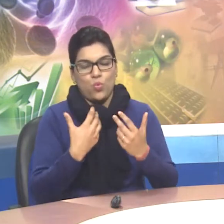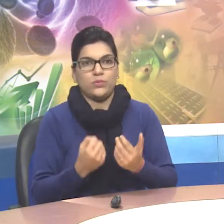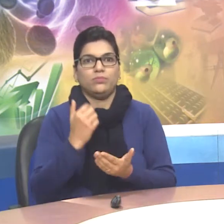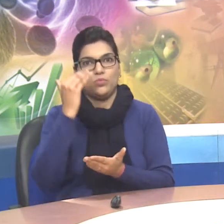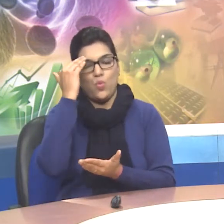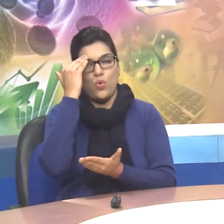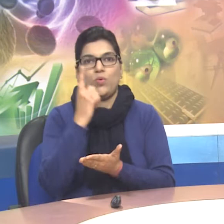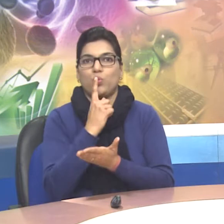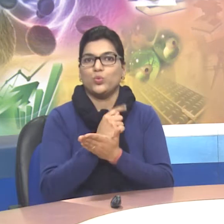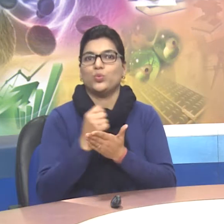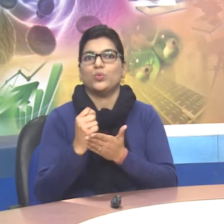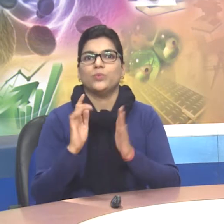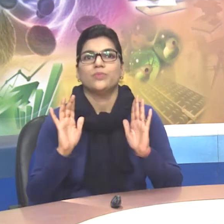I must know the truth.